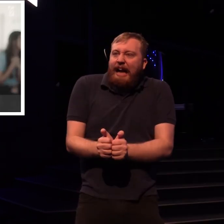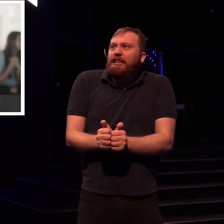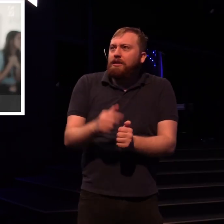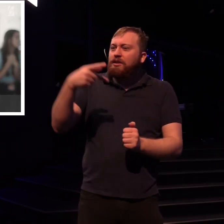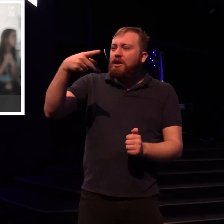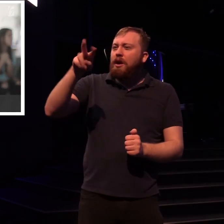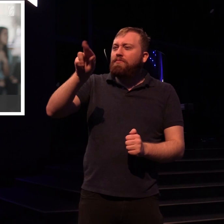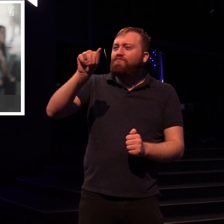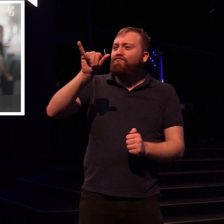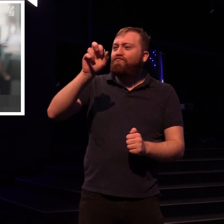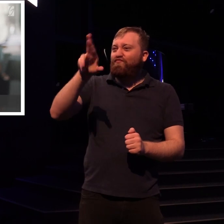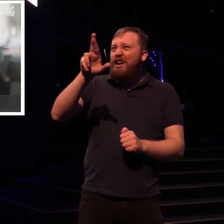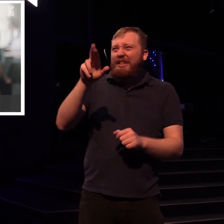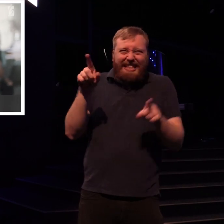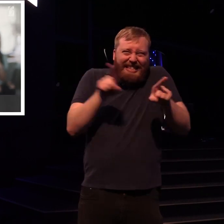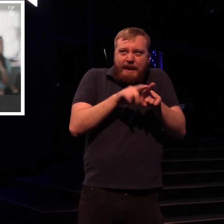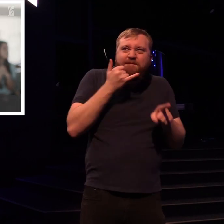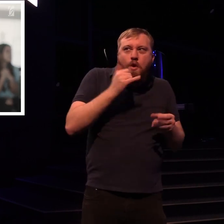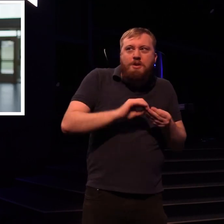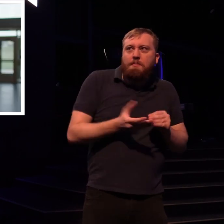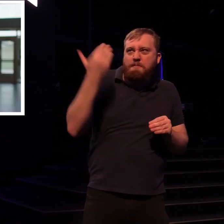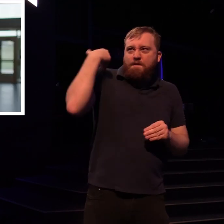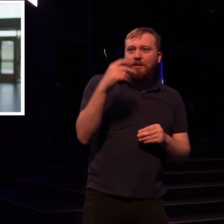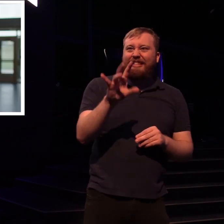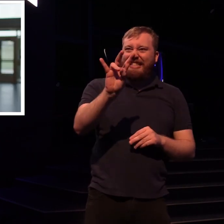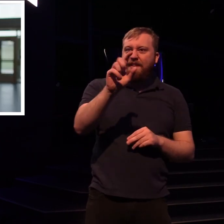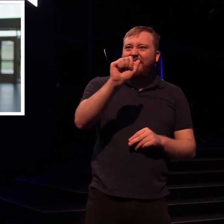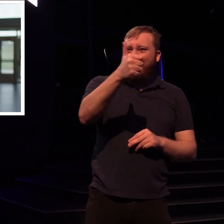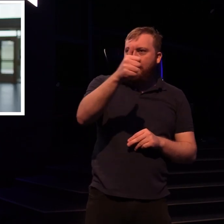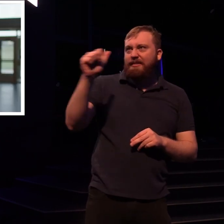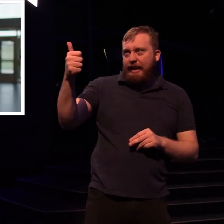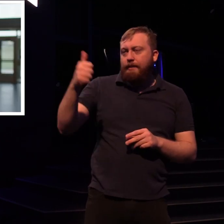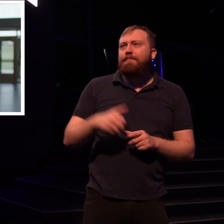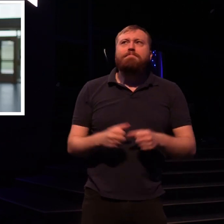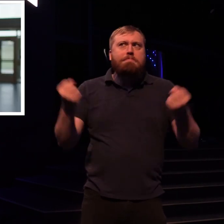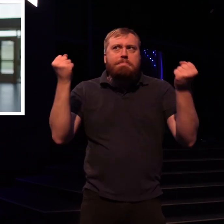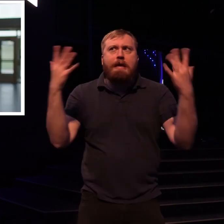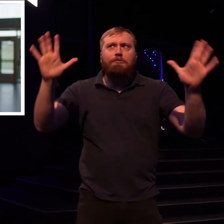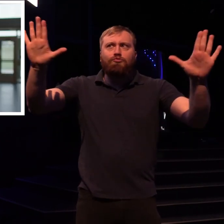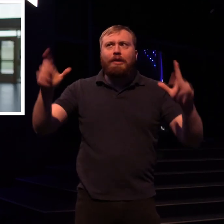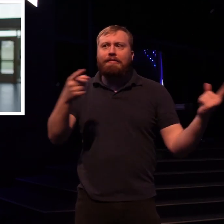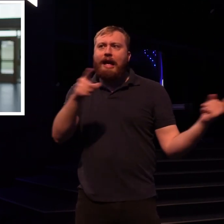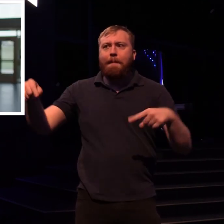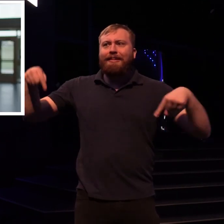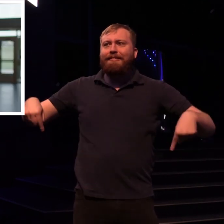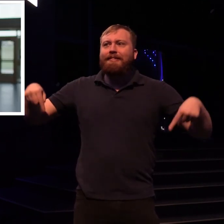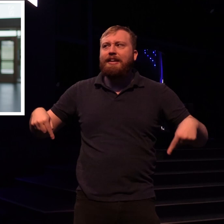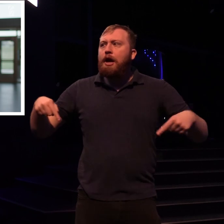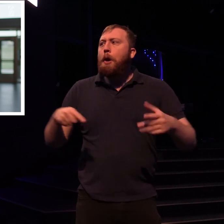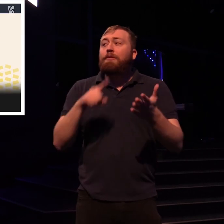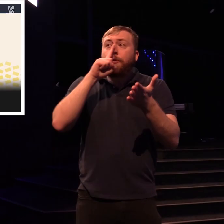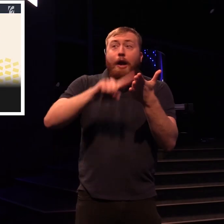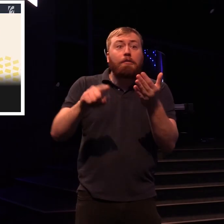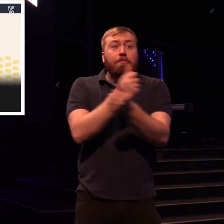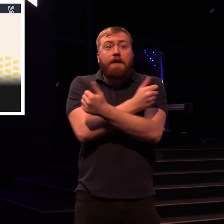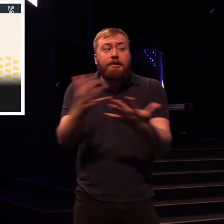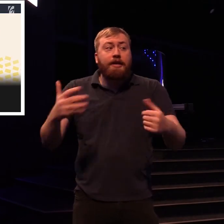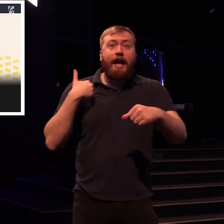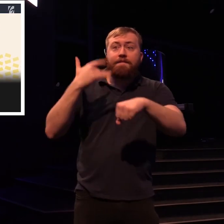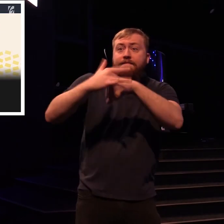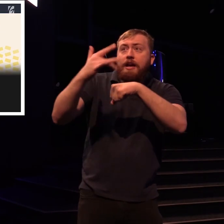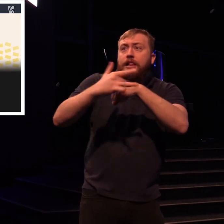teams from every campus ready and waiting to pray. A lot of great things are happening at Gateway. To check out all that's going on,